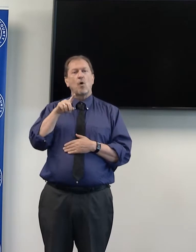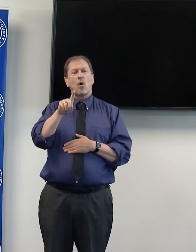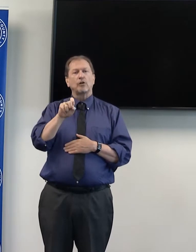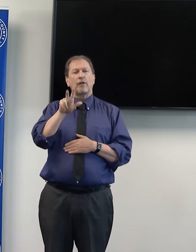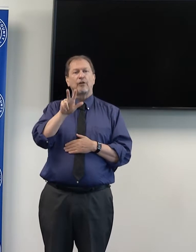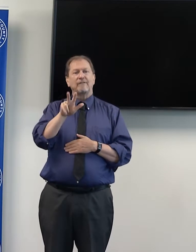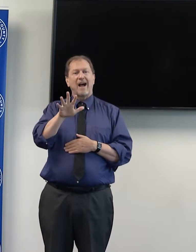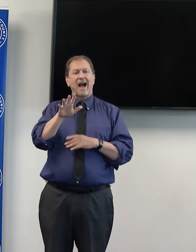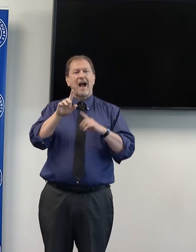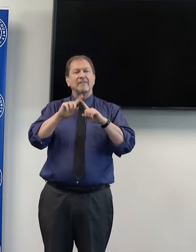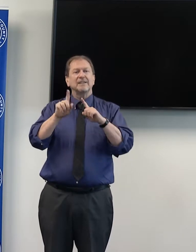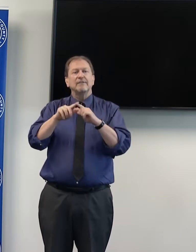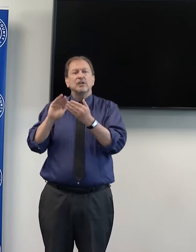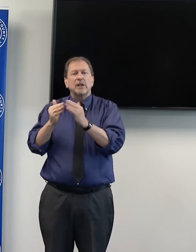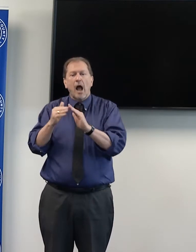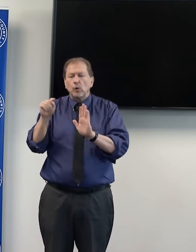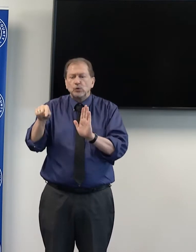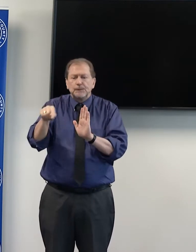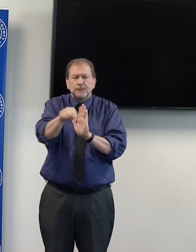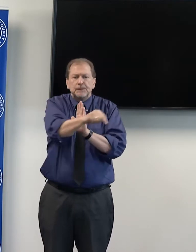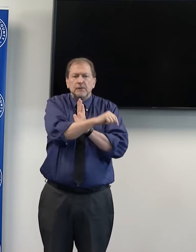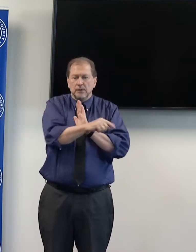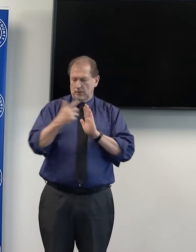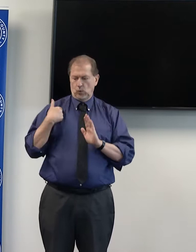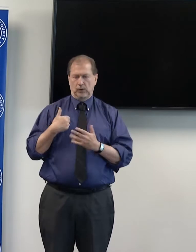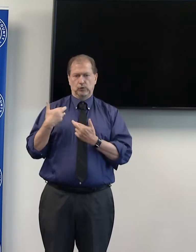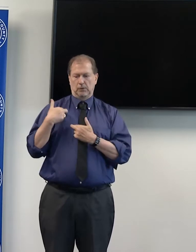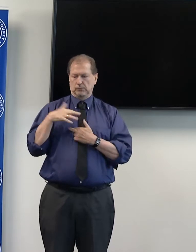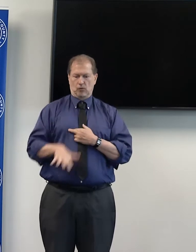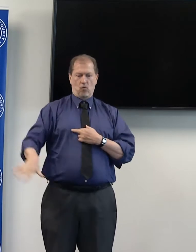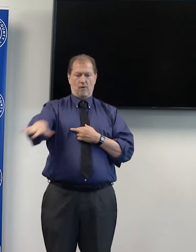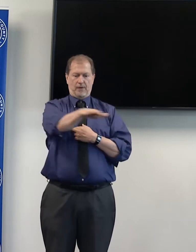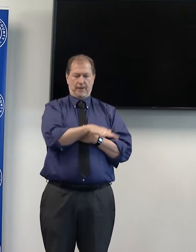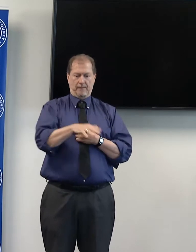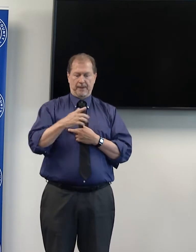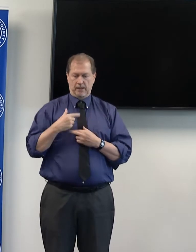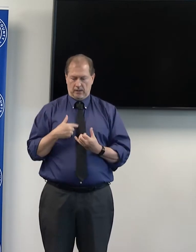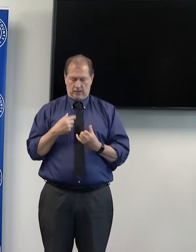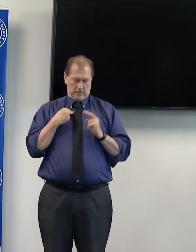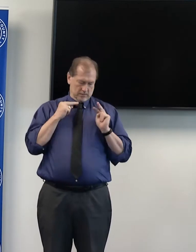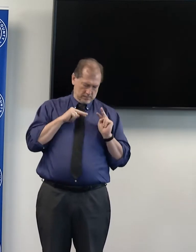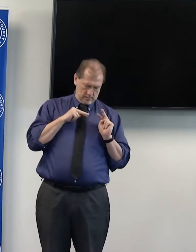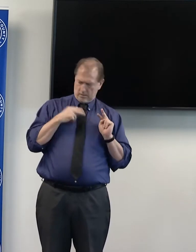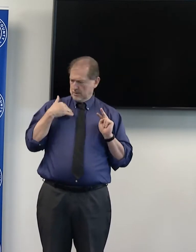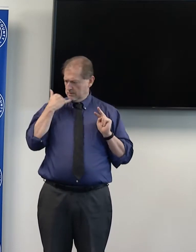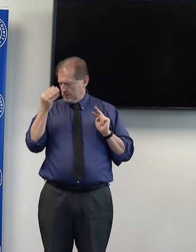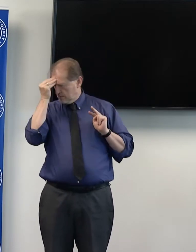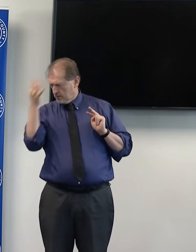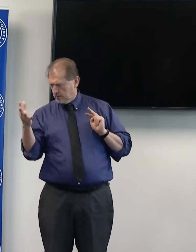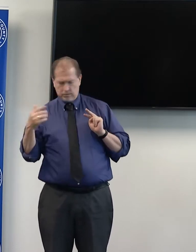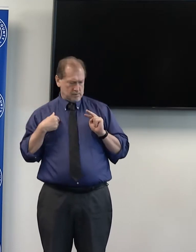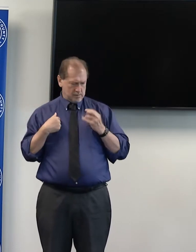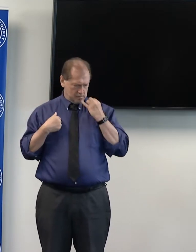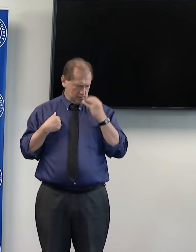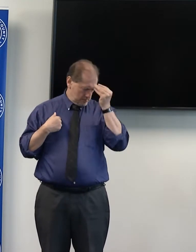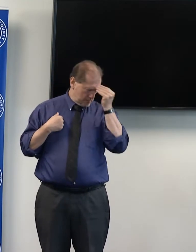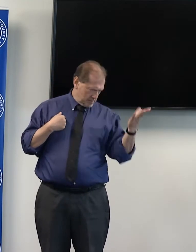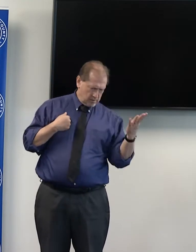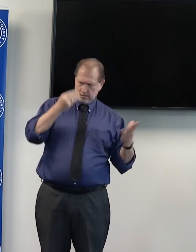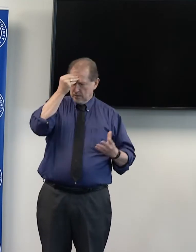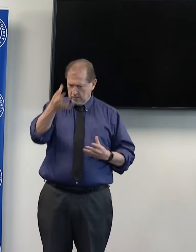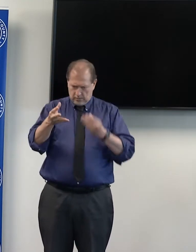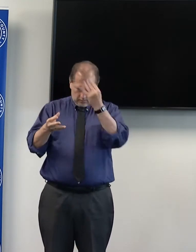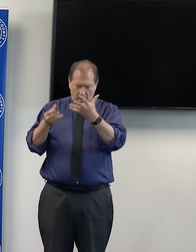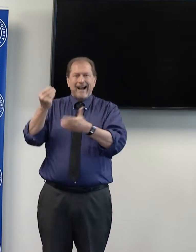with reliable information in real time so that they could make informed decisions and protect their